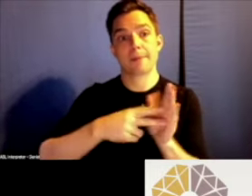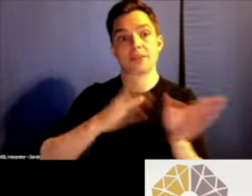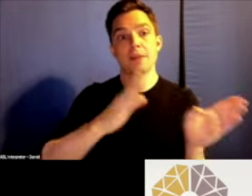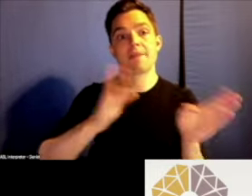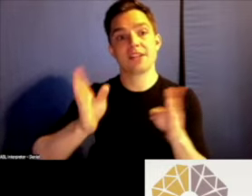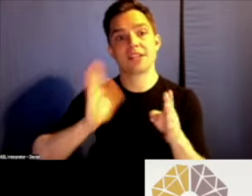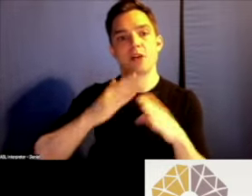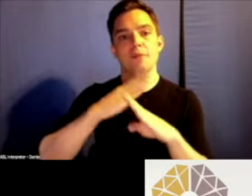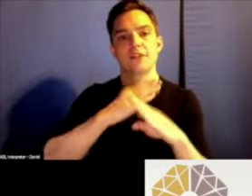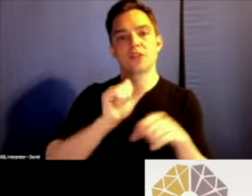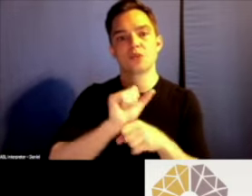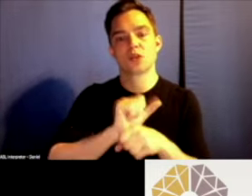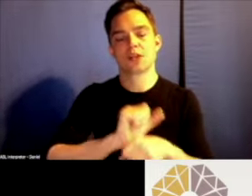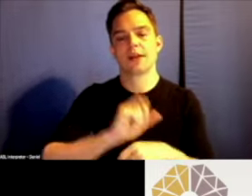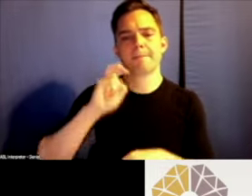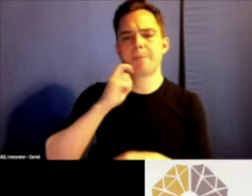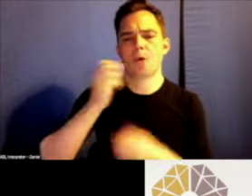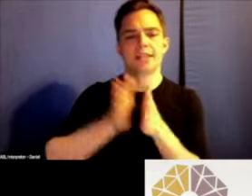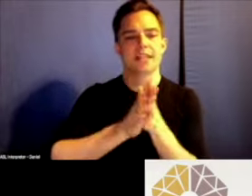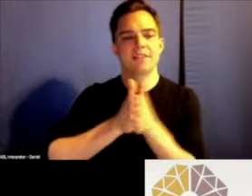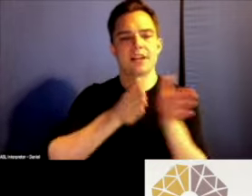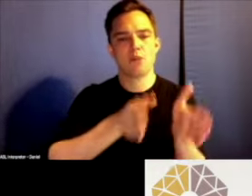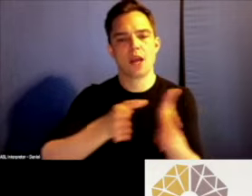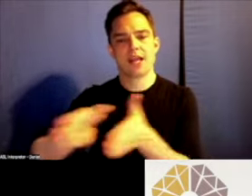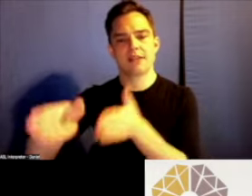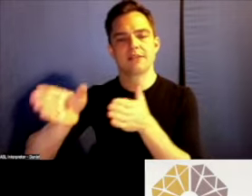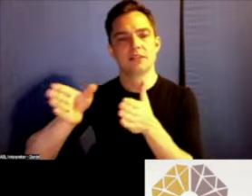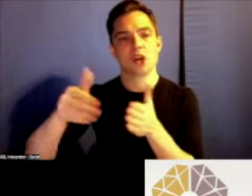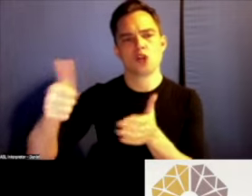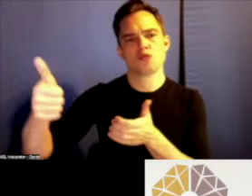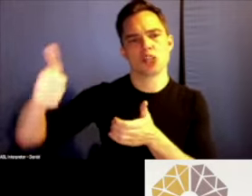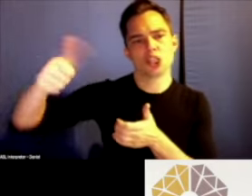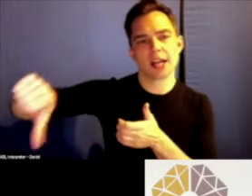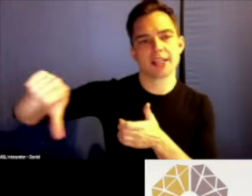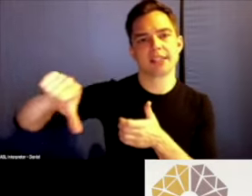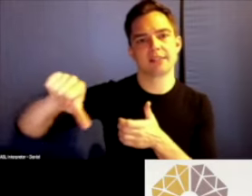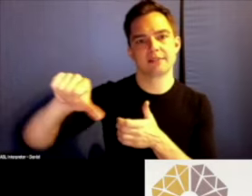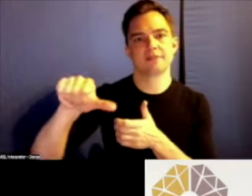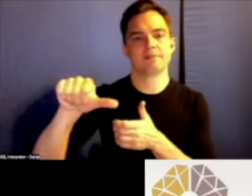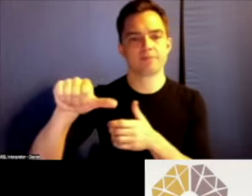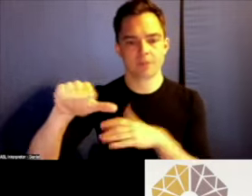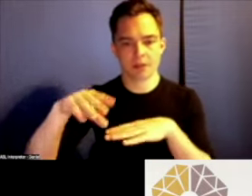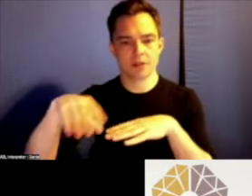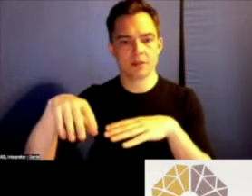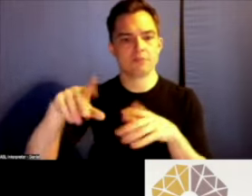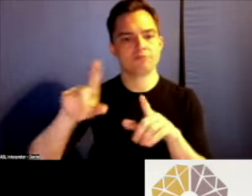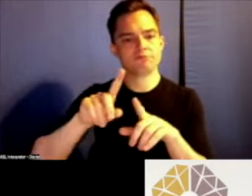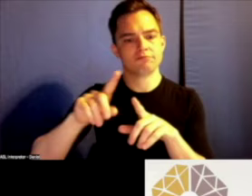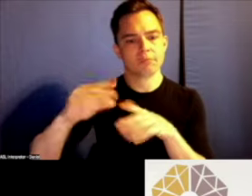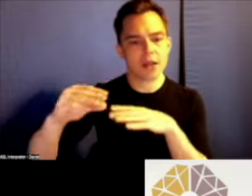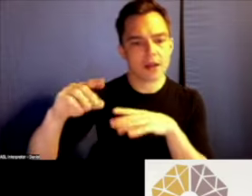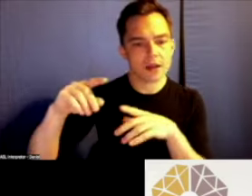prevention work in bold and innovative ways, rejecting what divides us and imagining new ways.